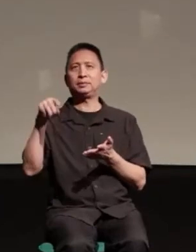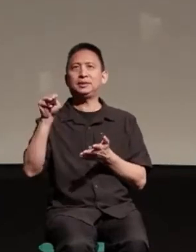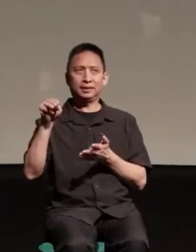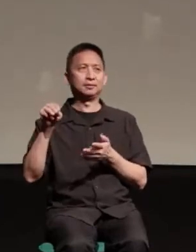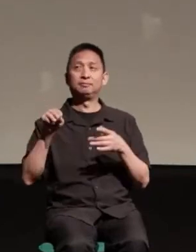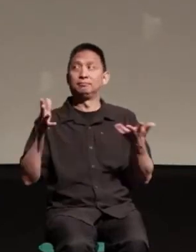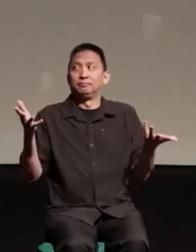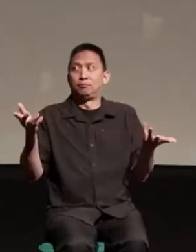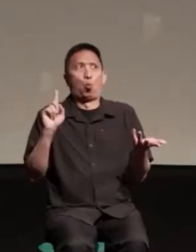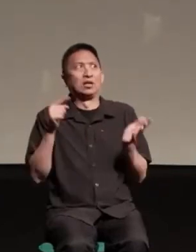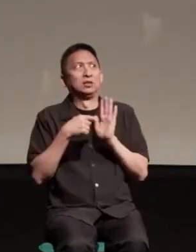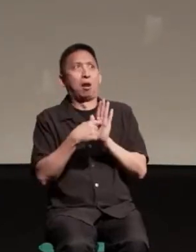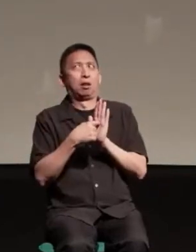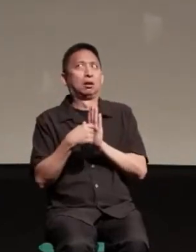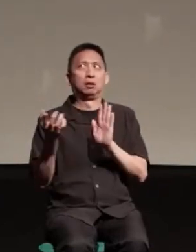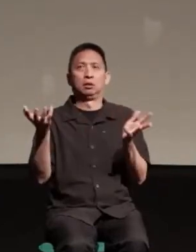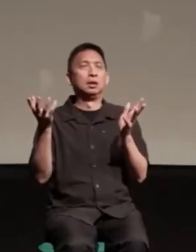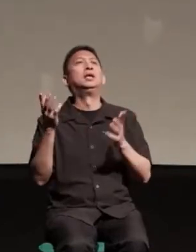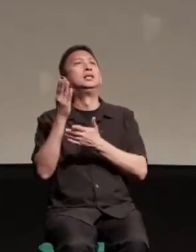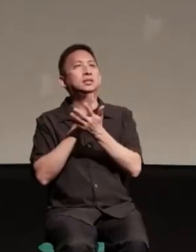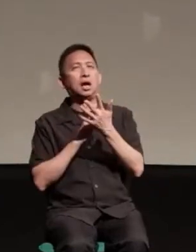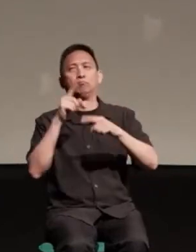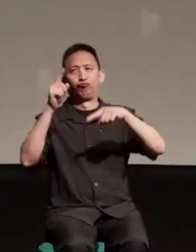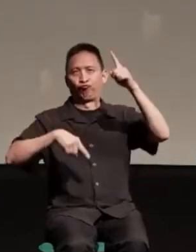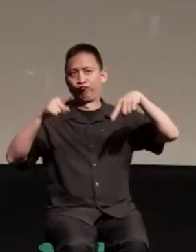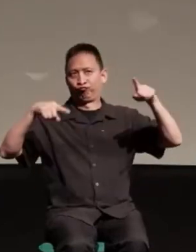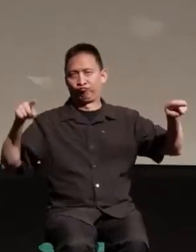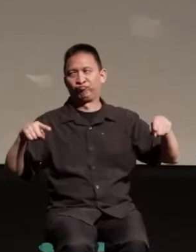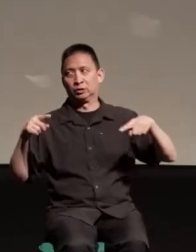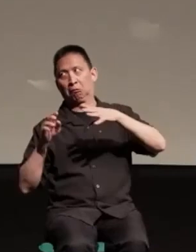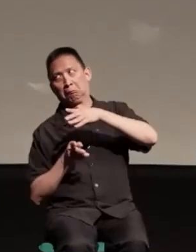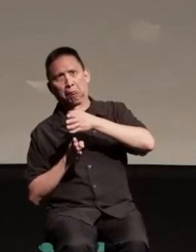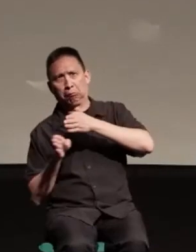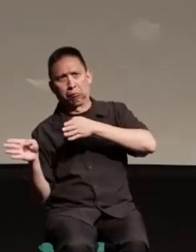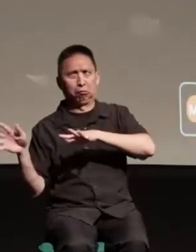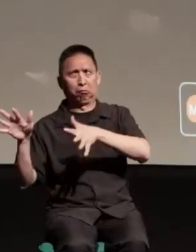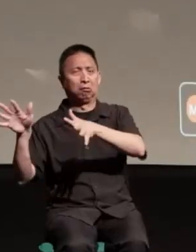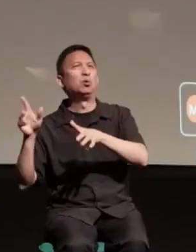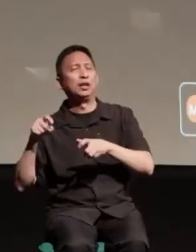there are disparities within public media that also need to be addressed.